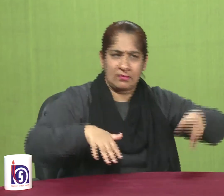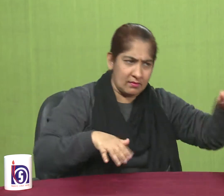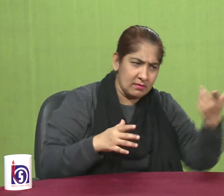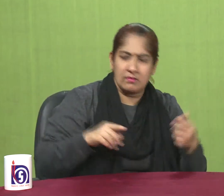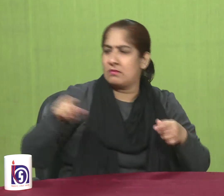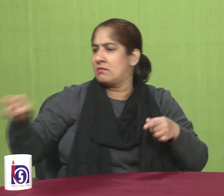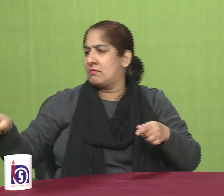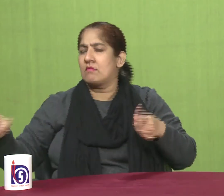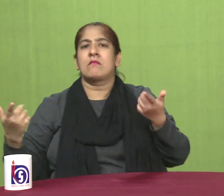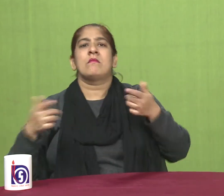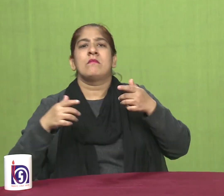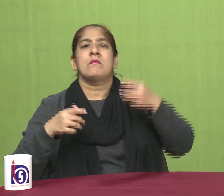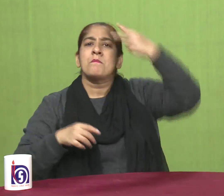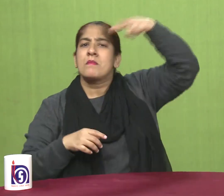likes certain product